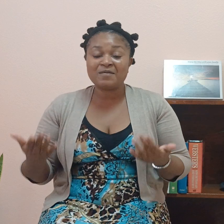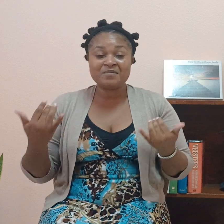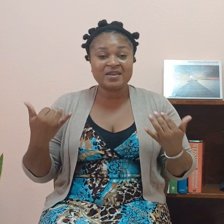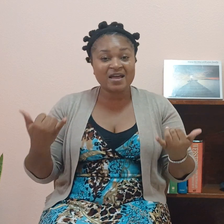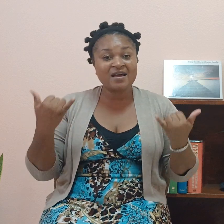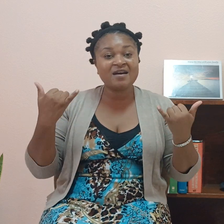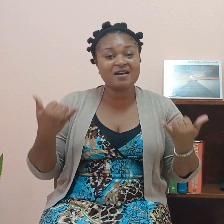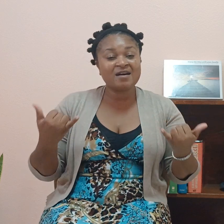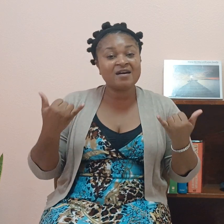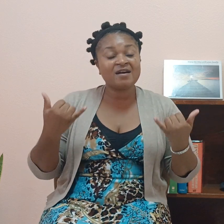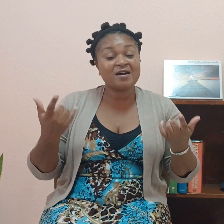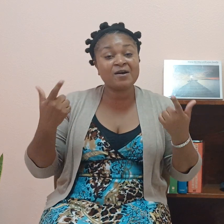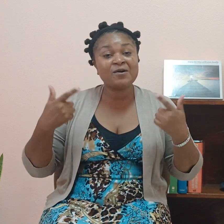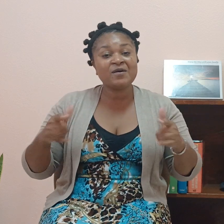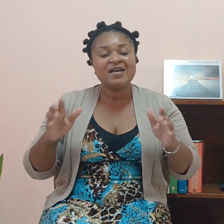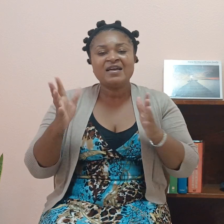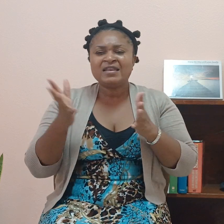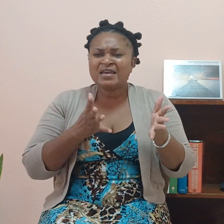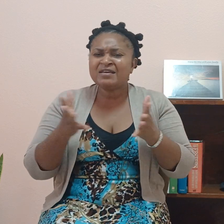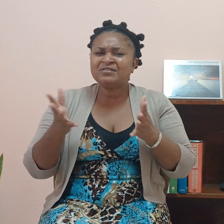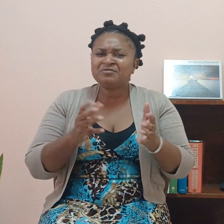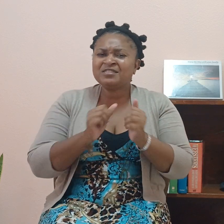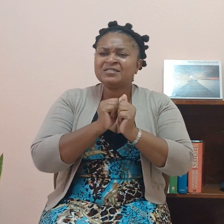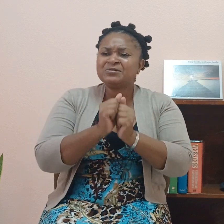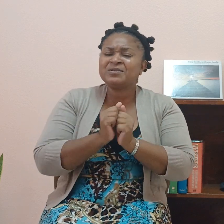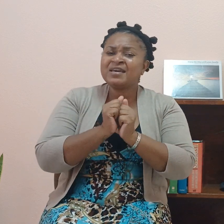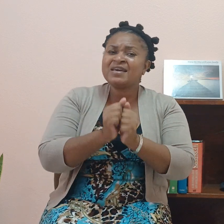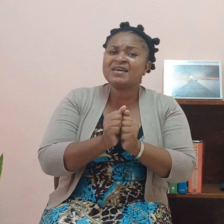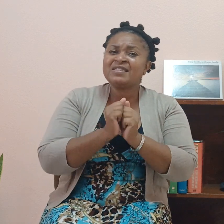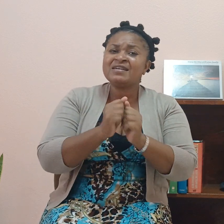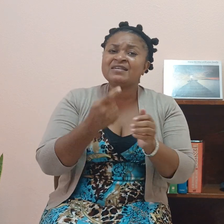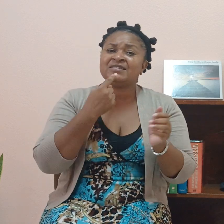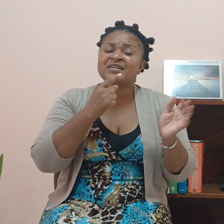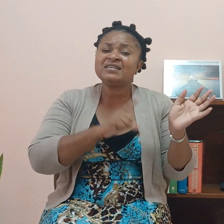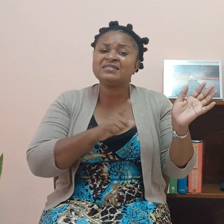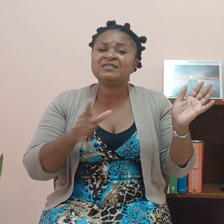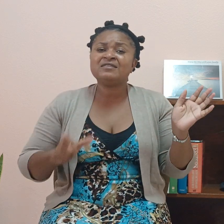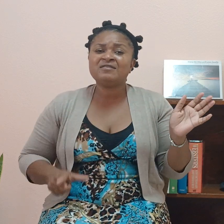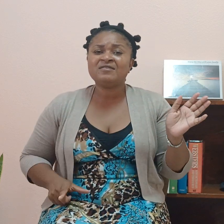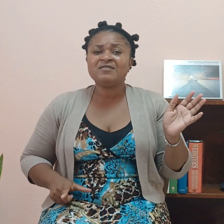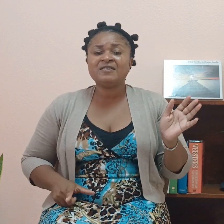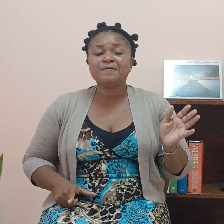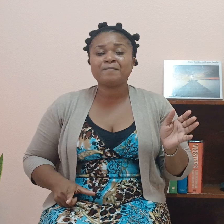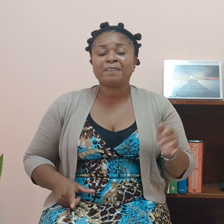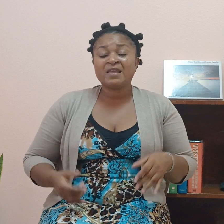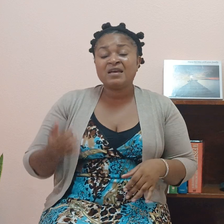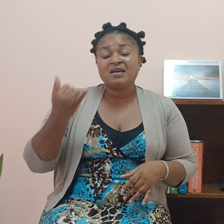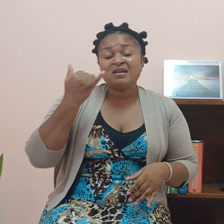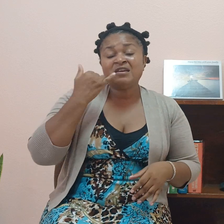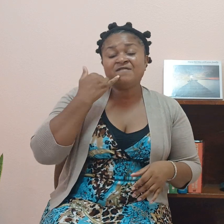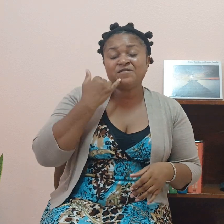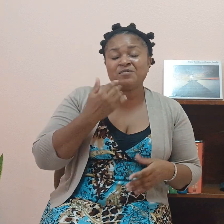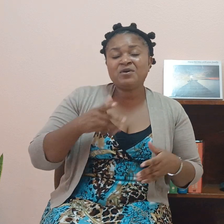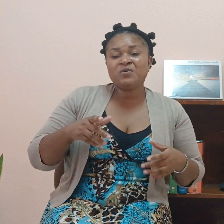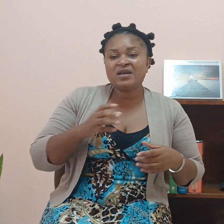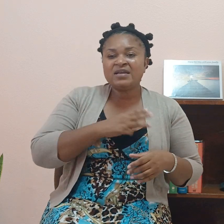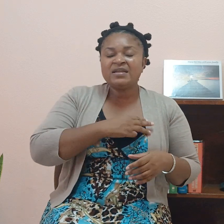Come now, let us reason together, says the Lord. If you be willing